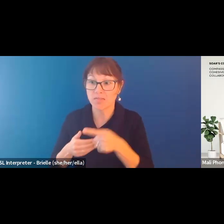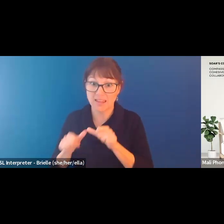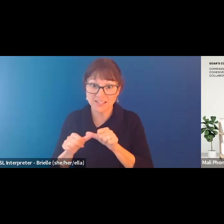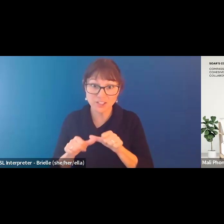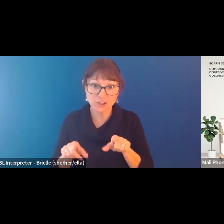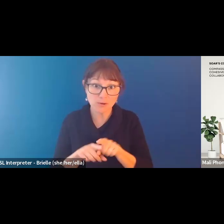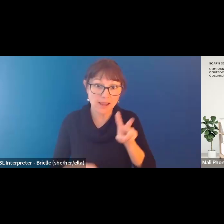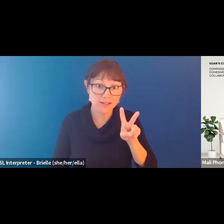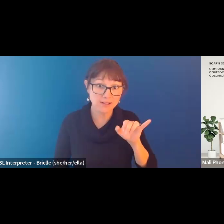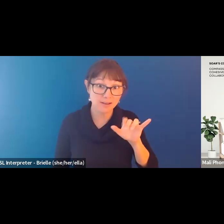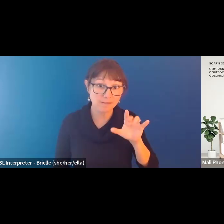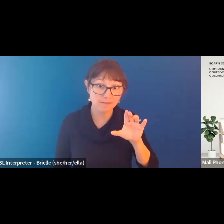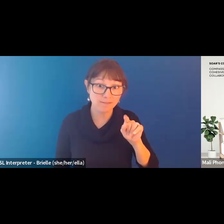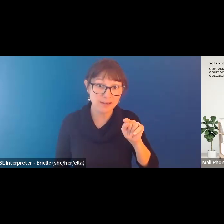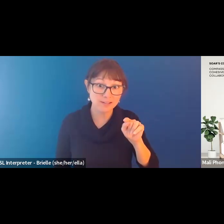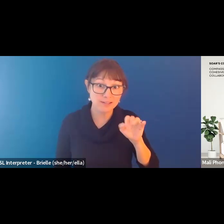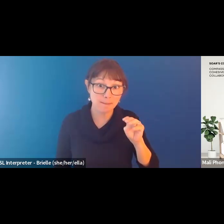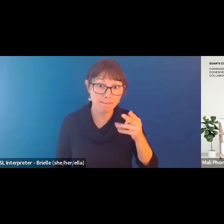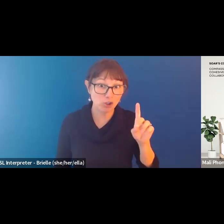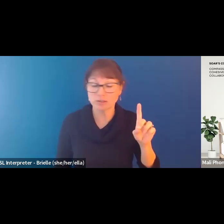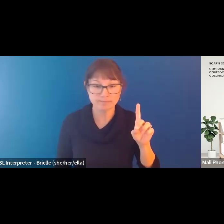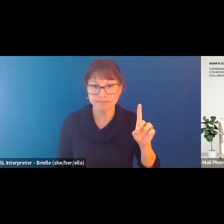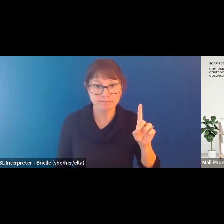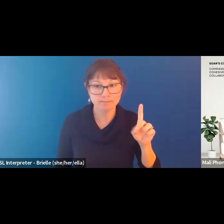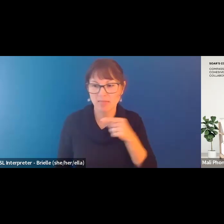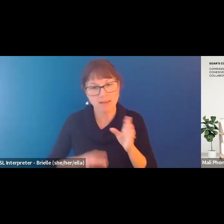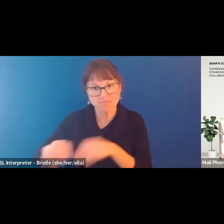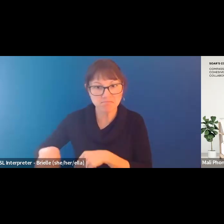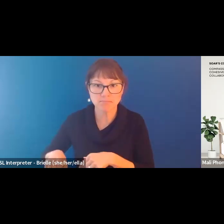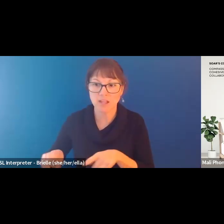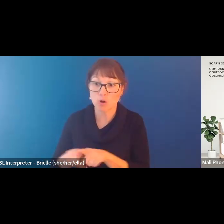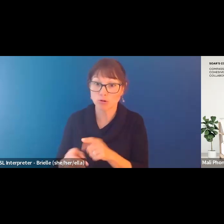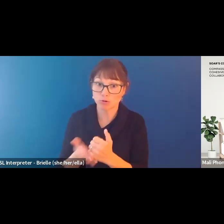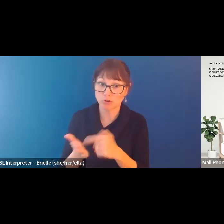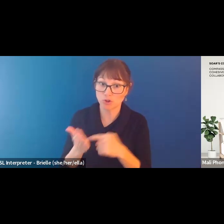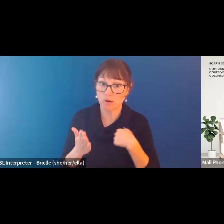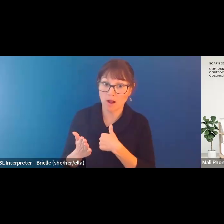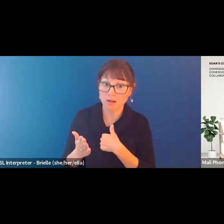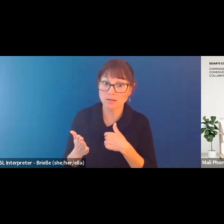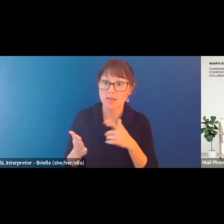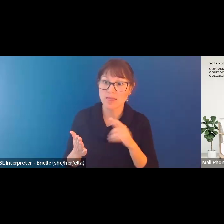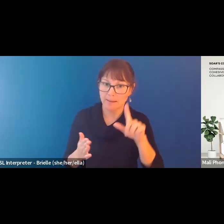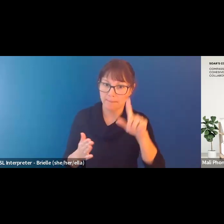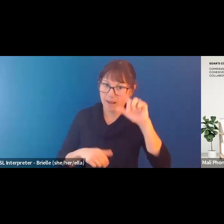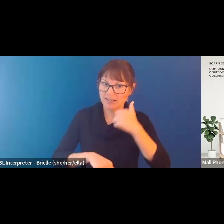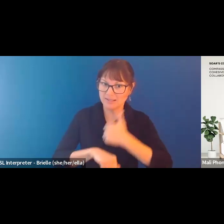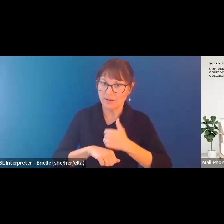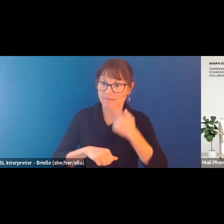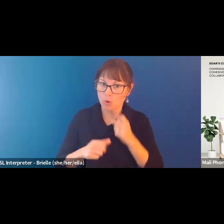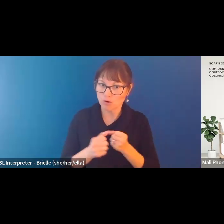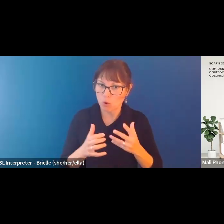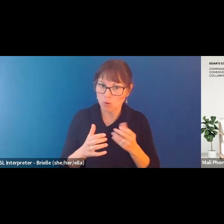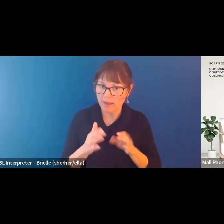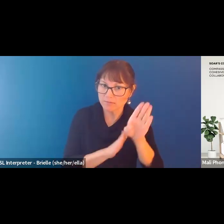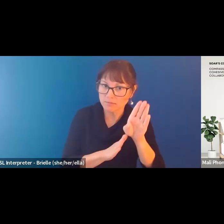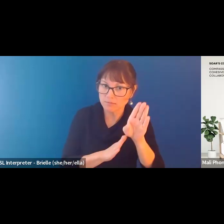and always showed us what it meant to have a growth or optimistic mindset. So much so that my parents had a vision of doing